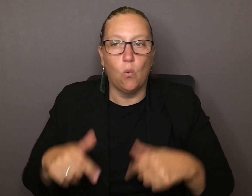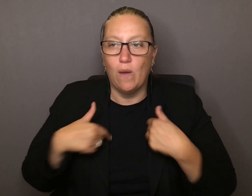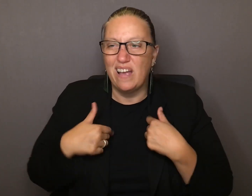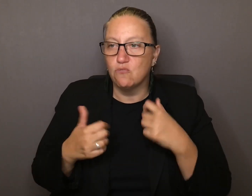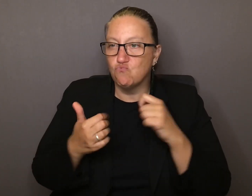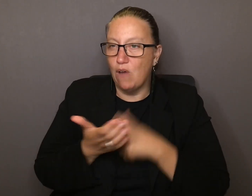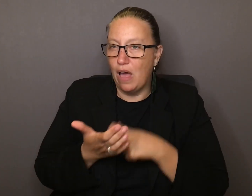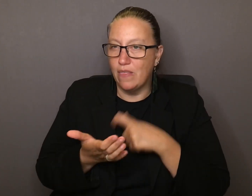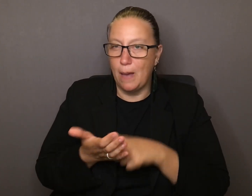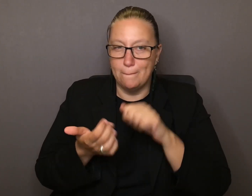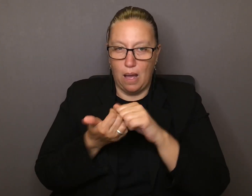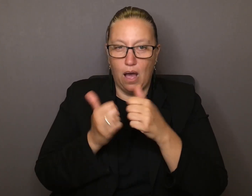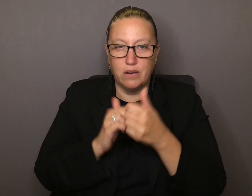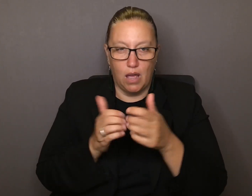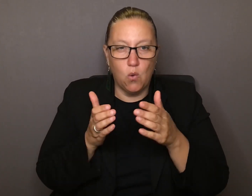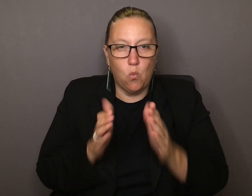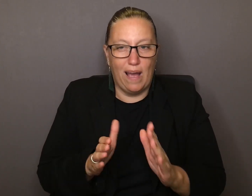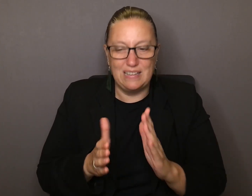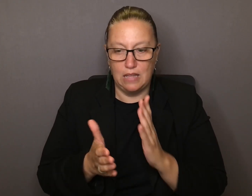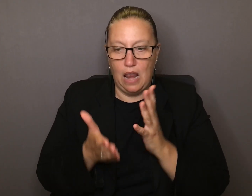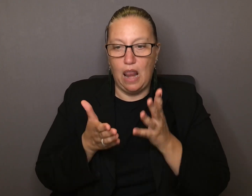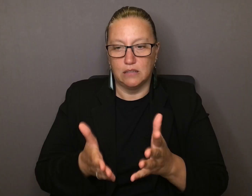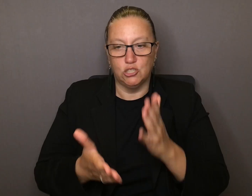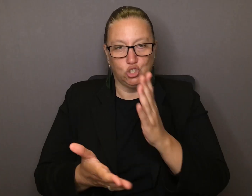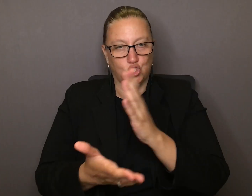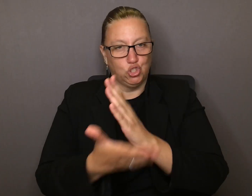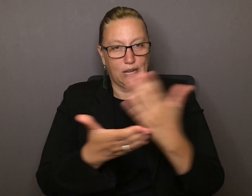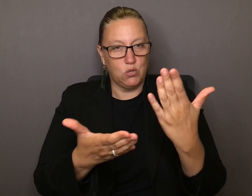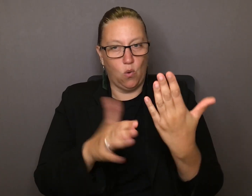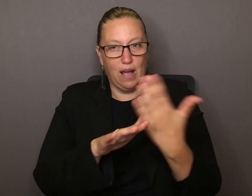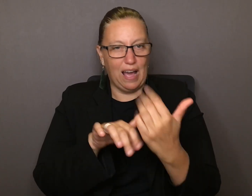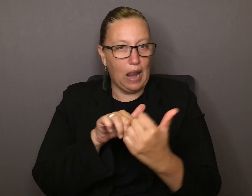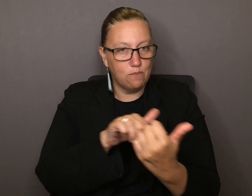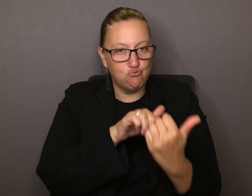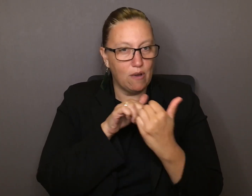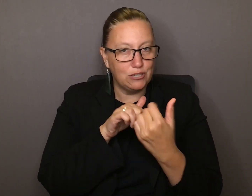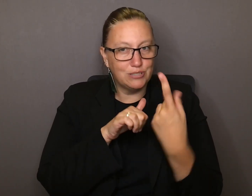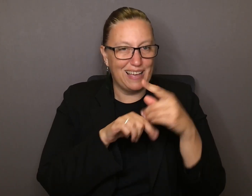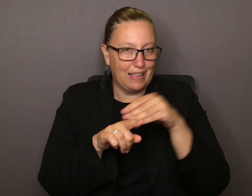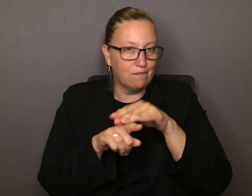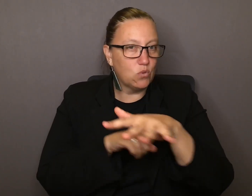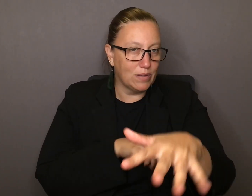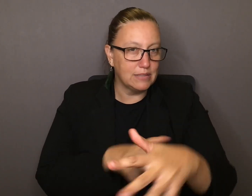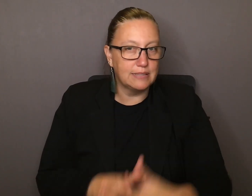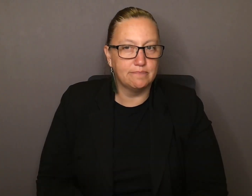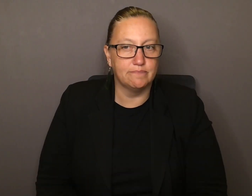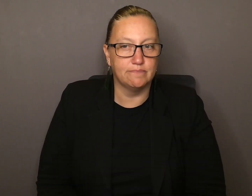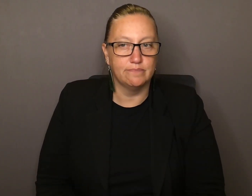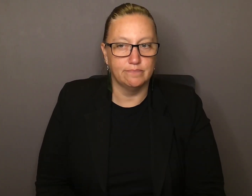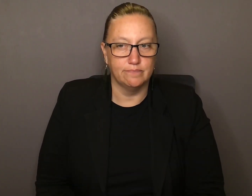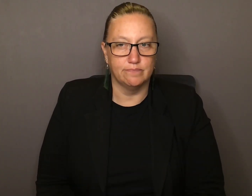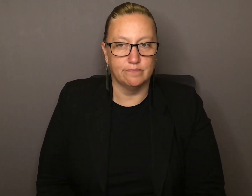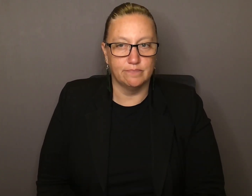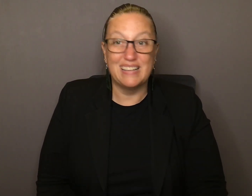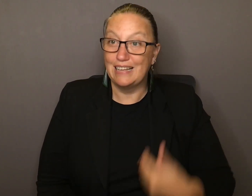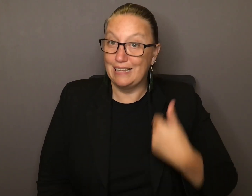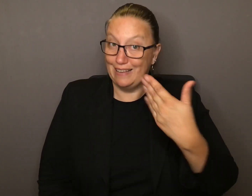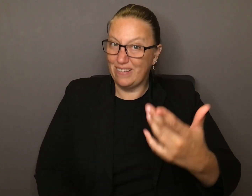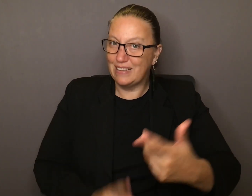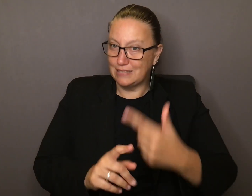that allow genuine collaboration and influence. To give a few recent examples, we are part of an advisory group for